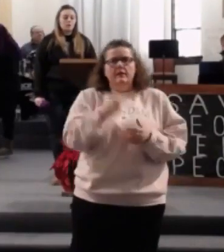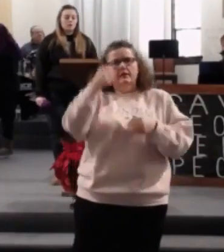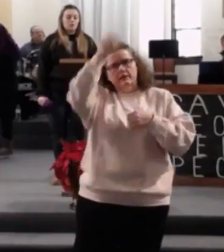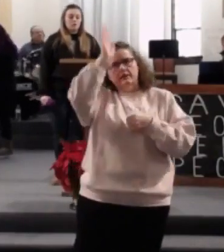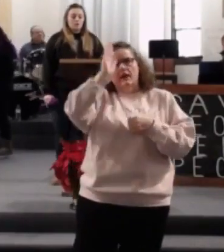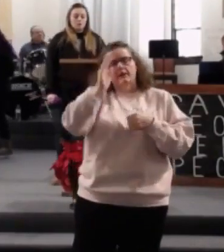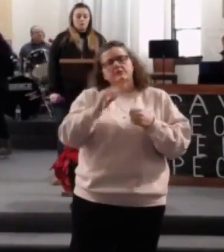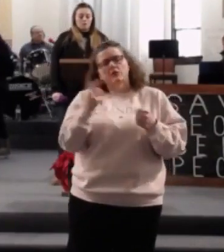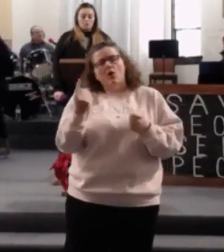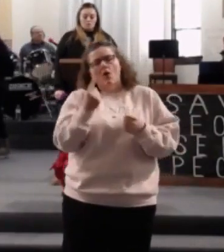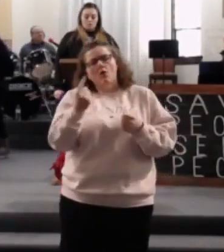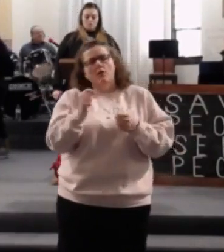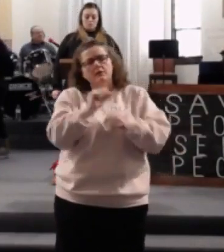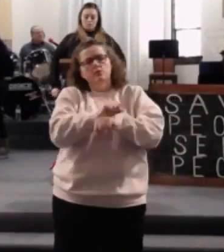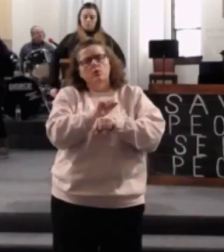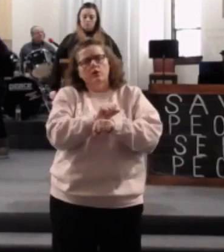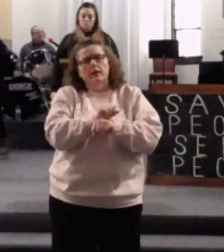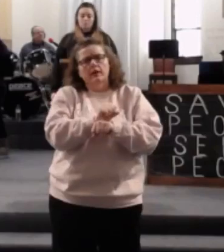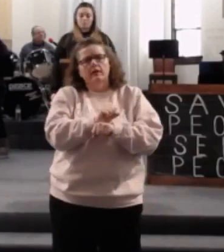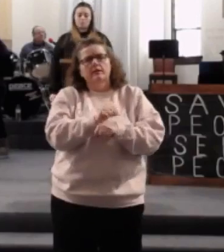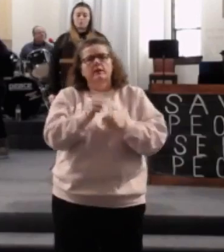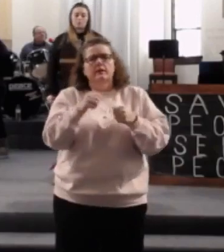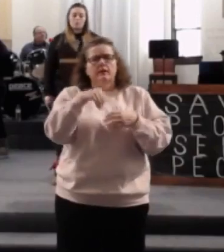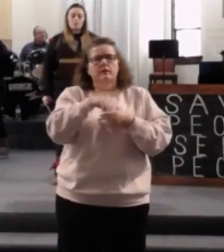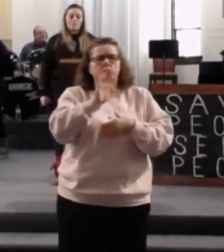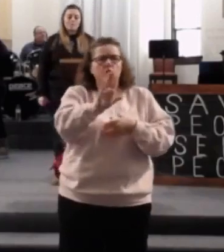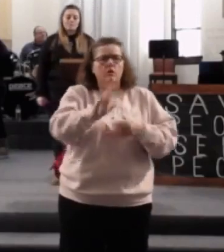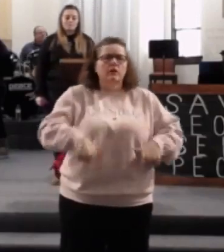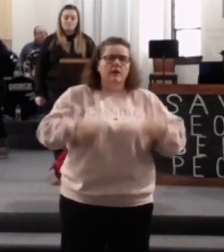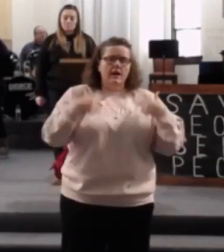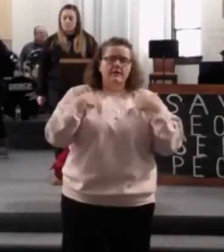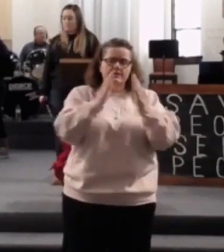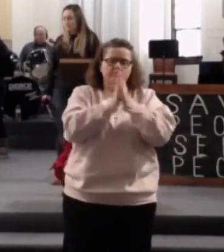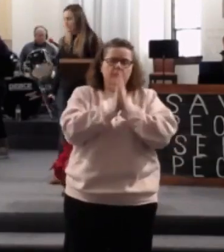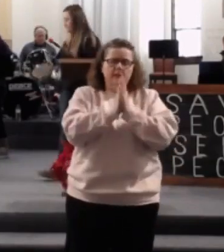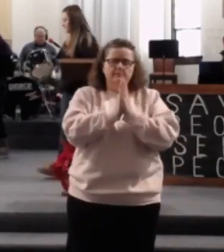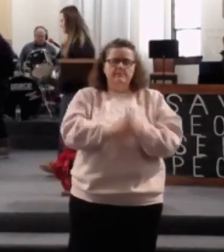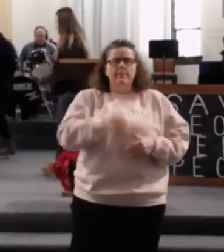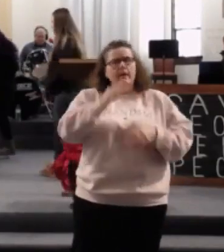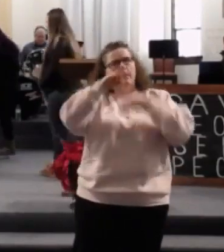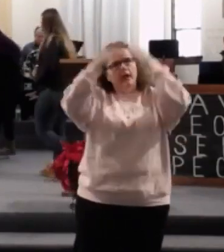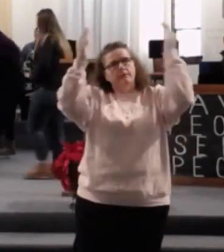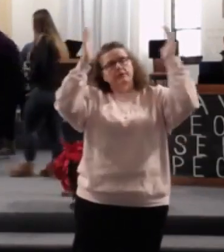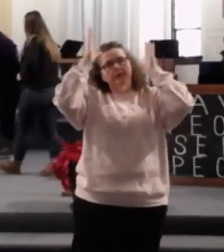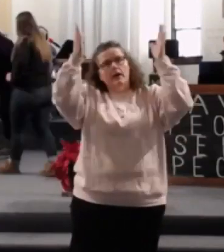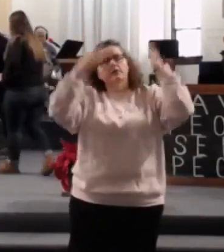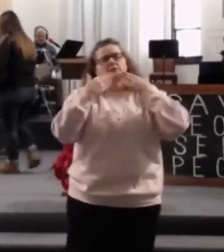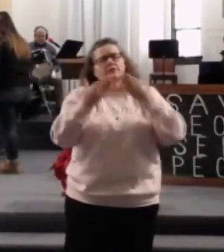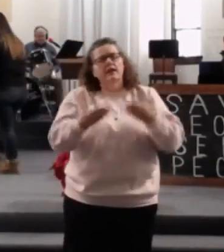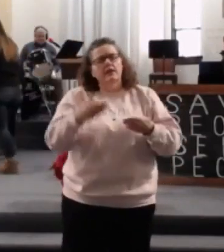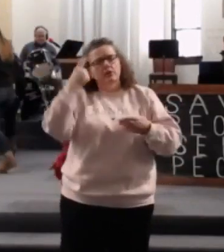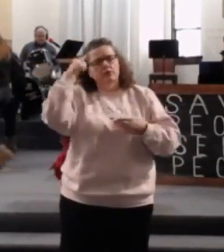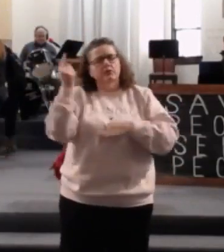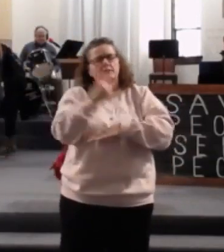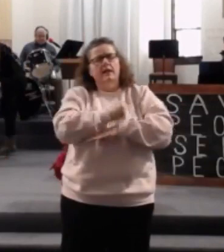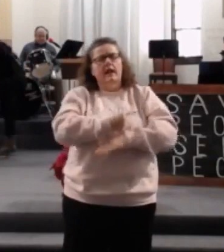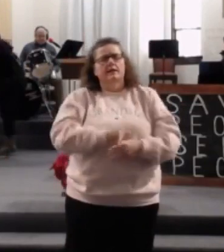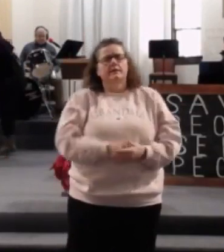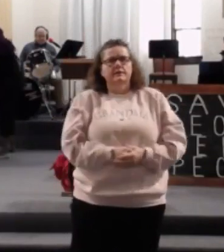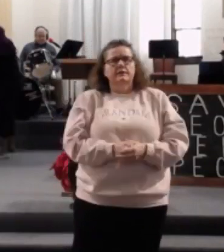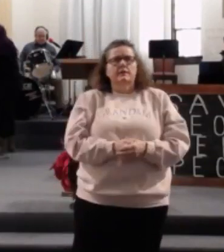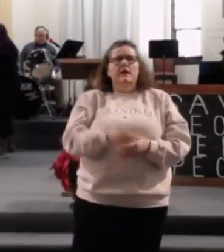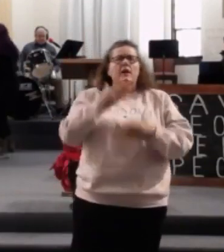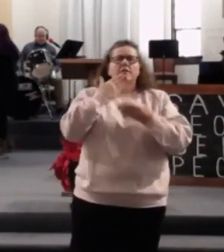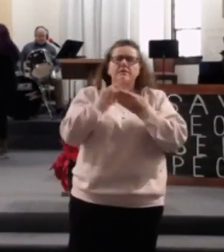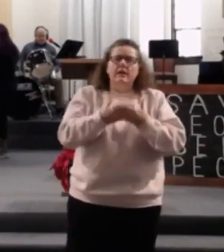working behind the scenes. Let's have a word of prayer before we continue. Heavenly Father, thank you for this day. Just